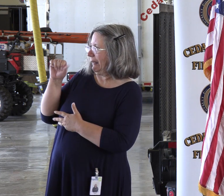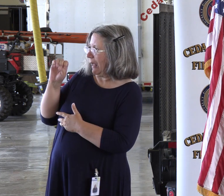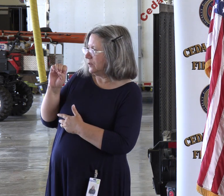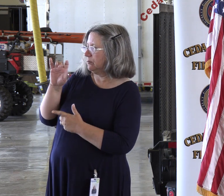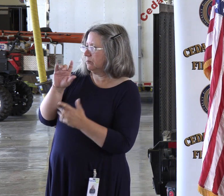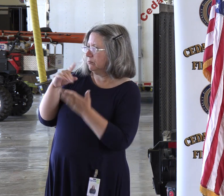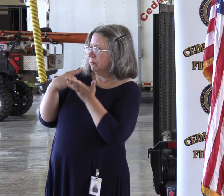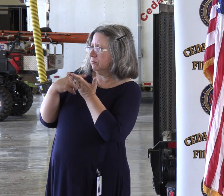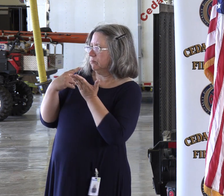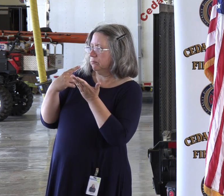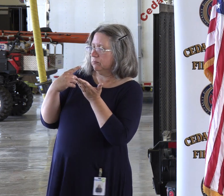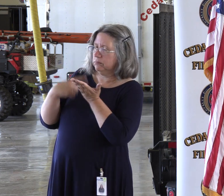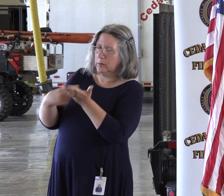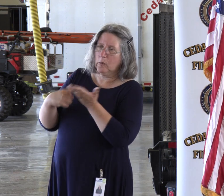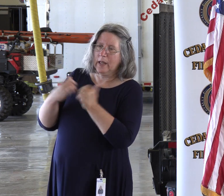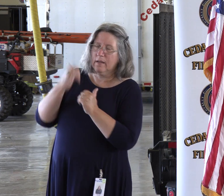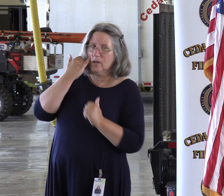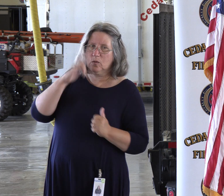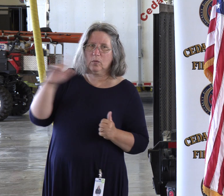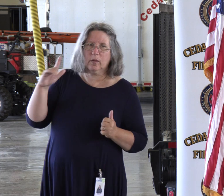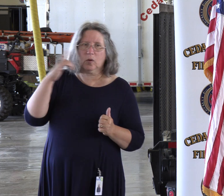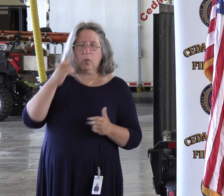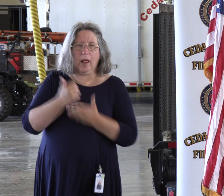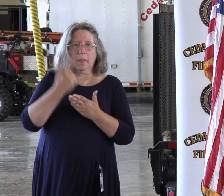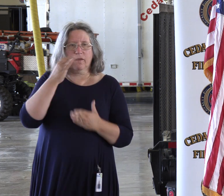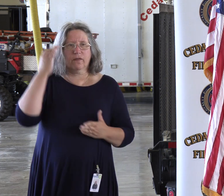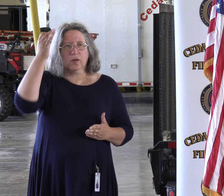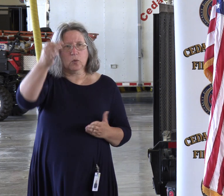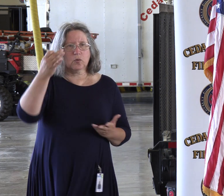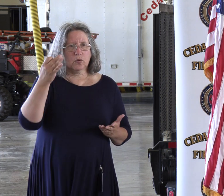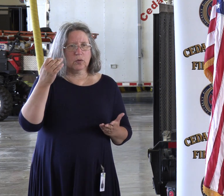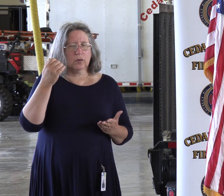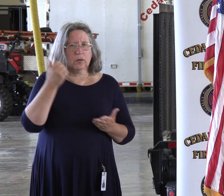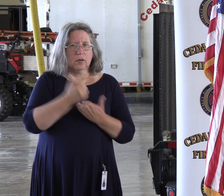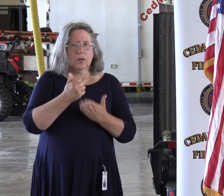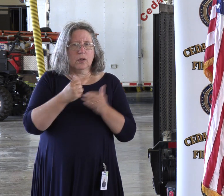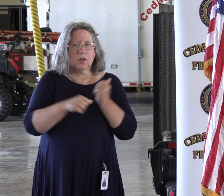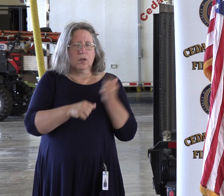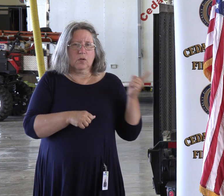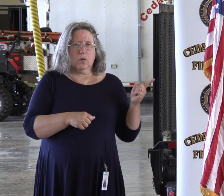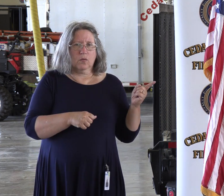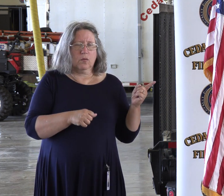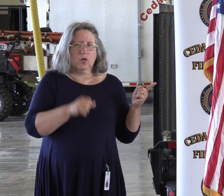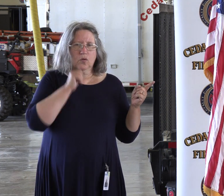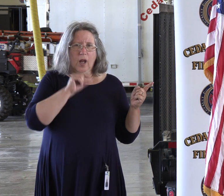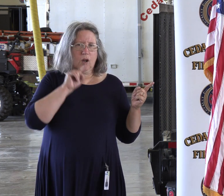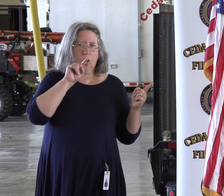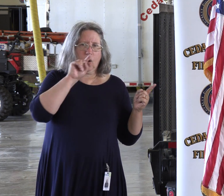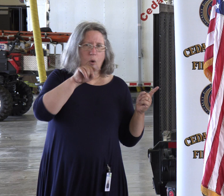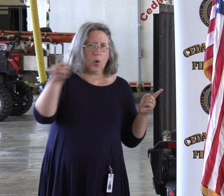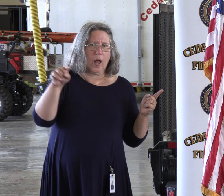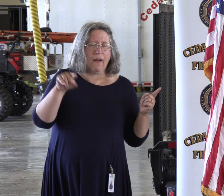that could help them in terms of any sort of future assistance with that landlord. But you guys aren't necessarily going out and helping